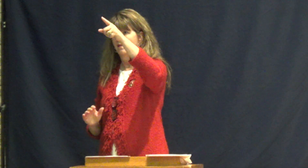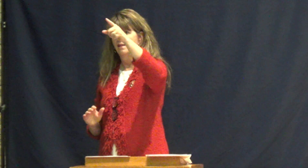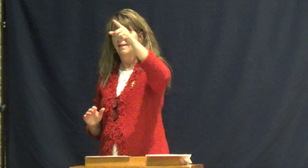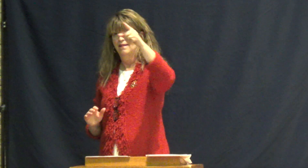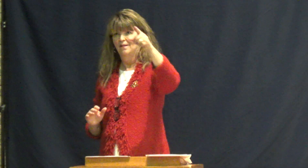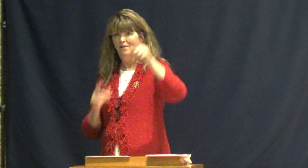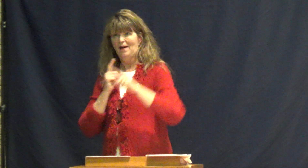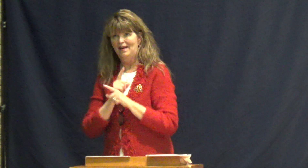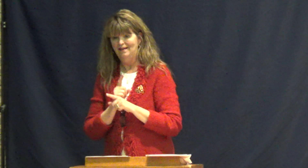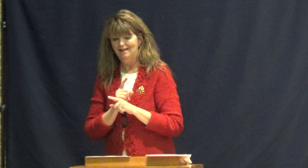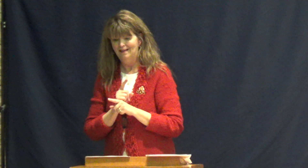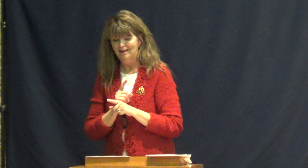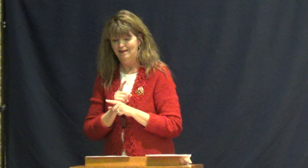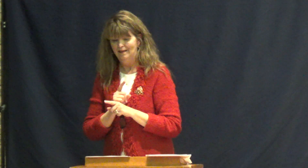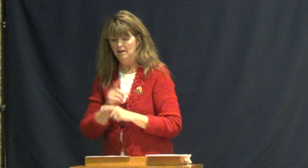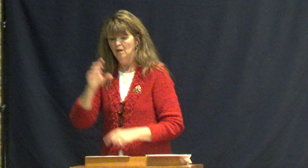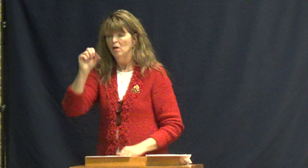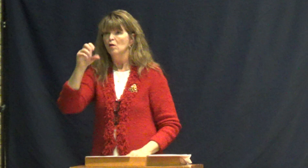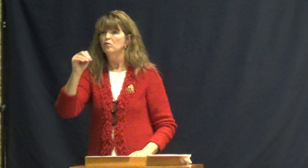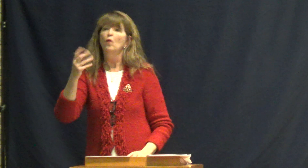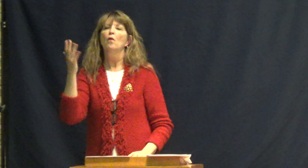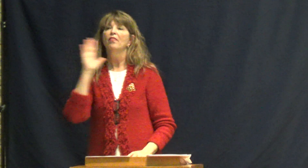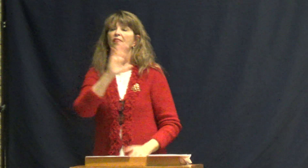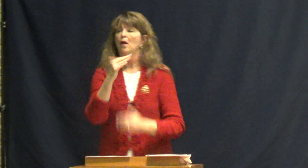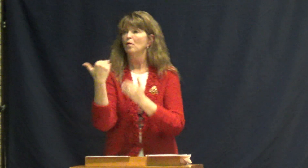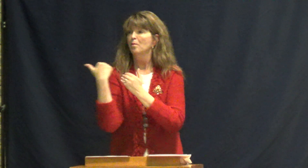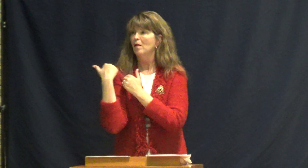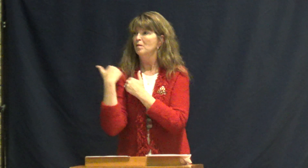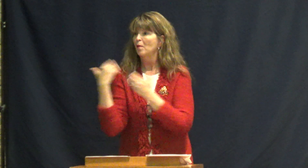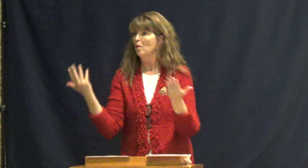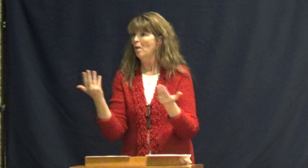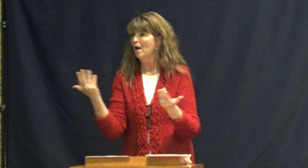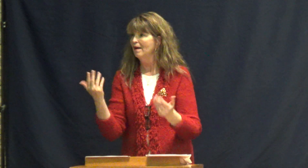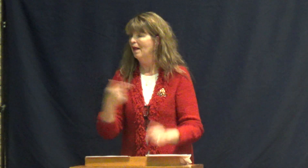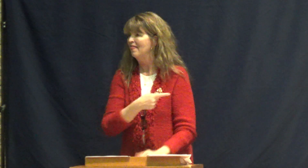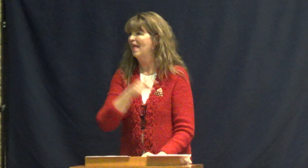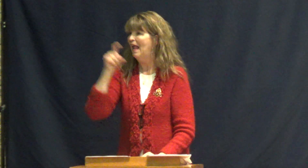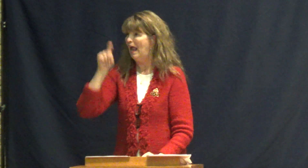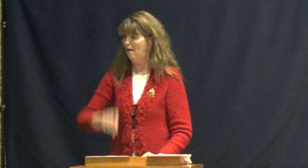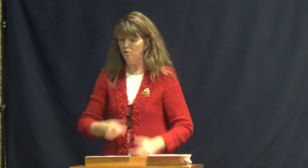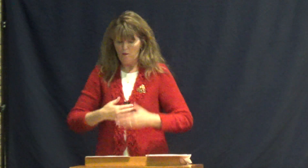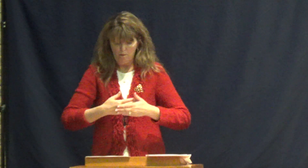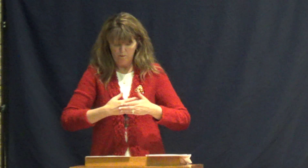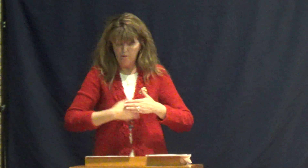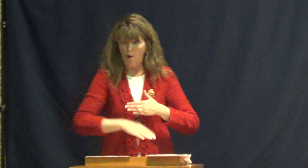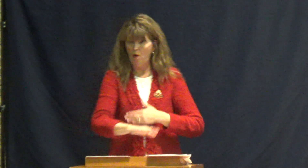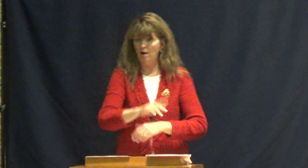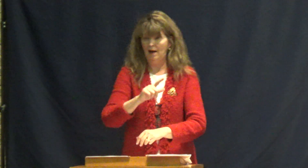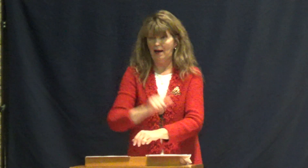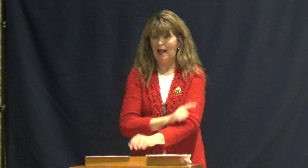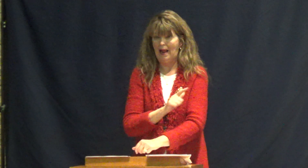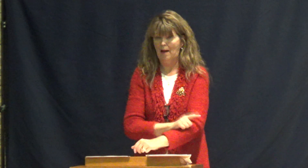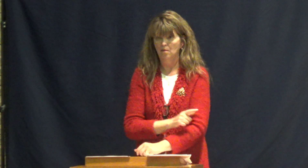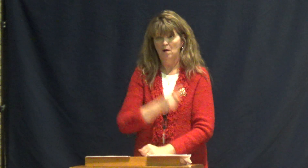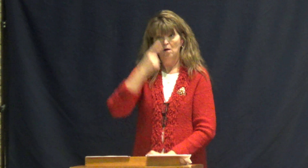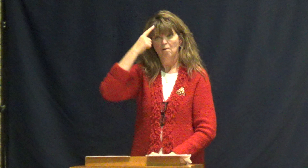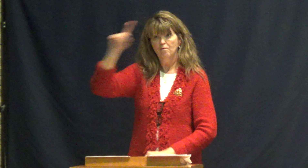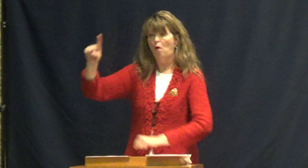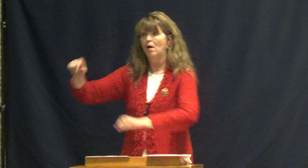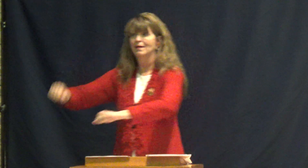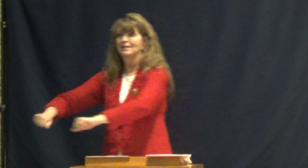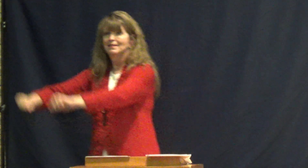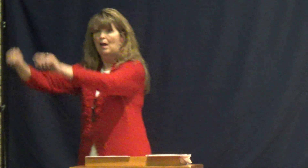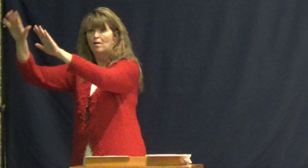of marring on their body at all. So what they did to protect the